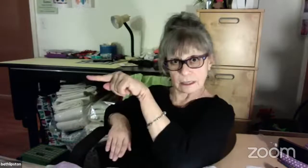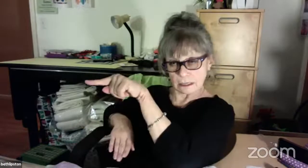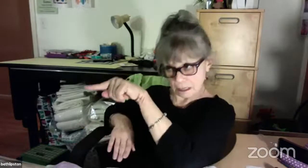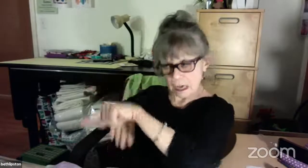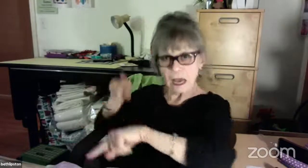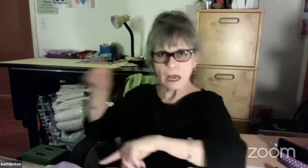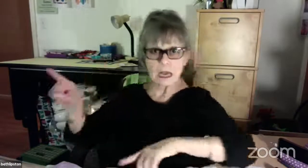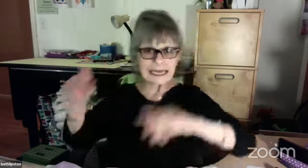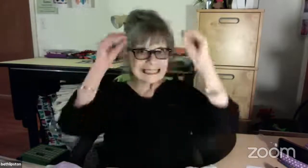children.